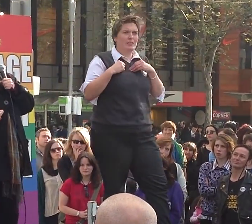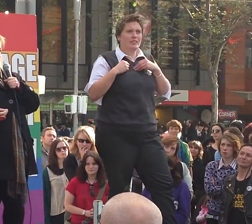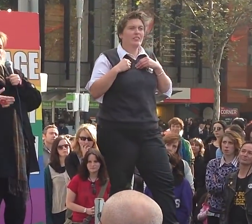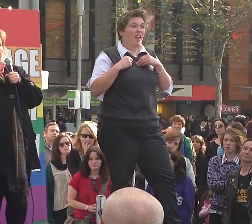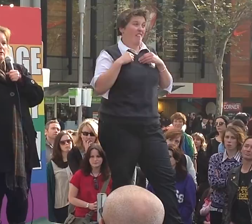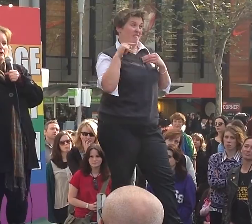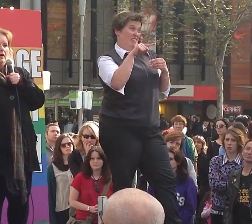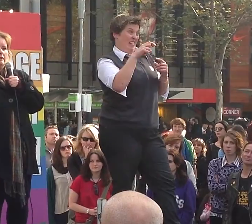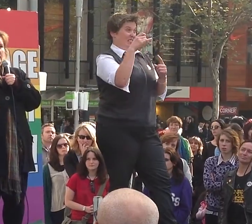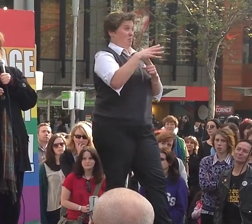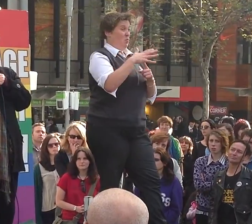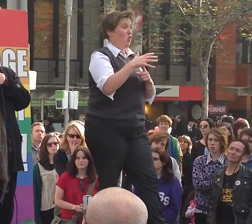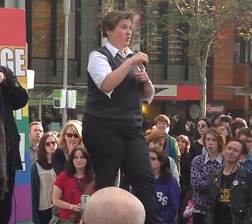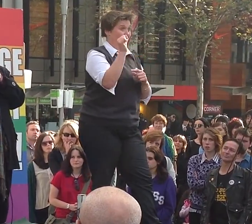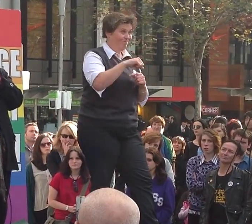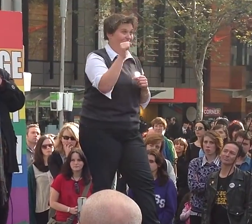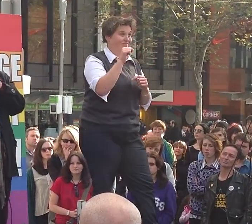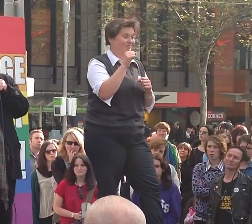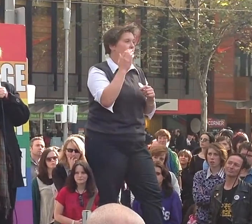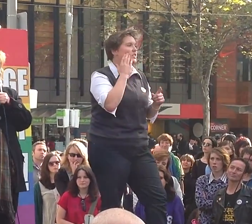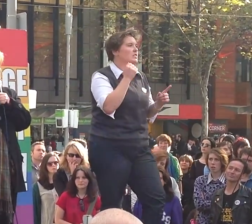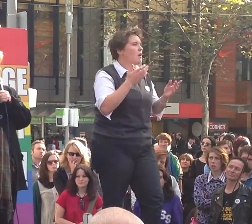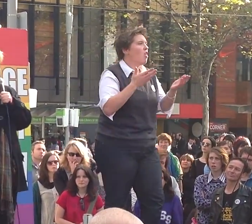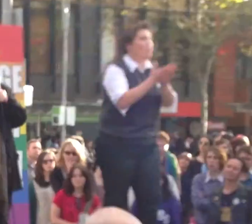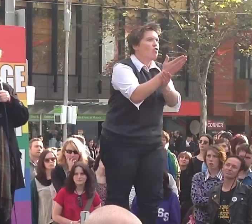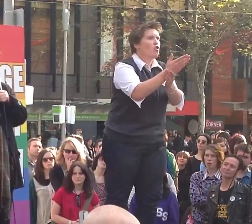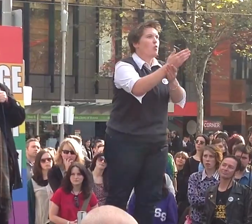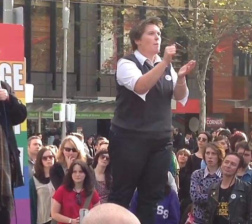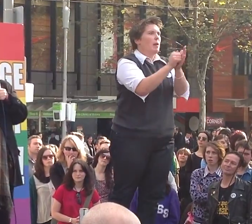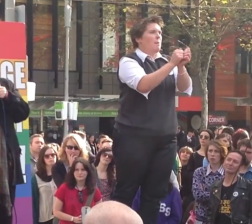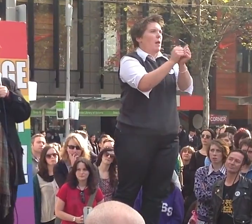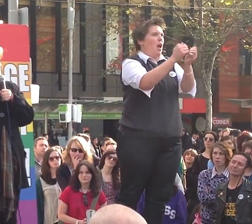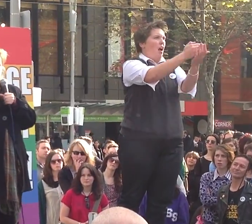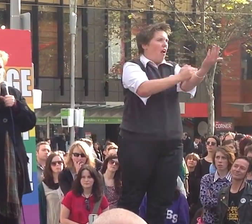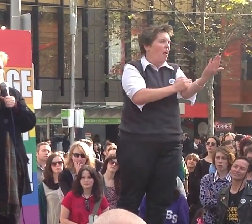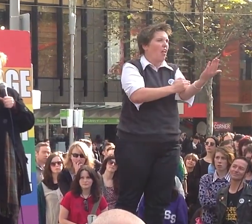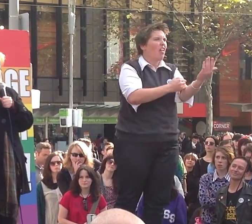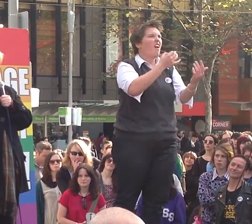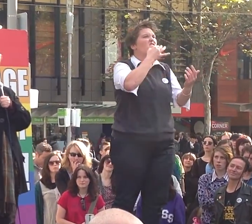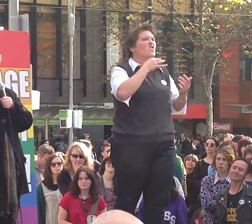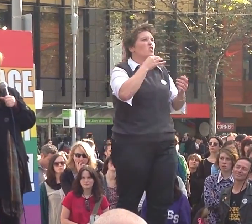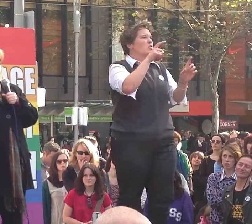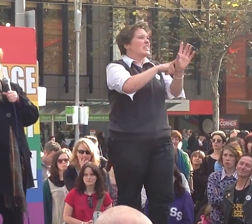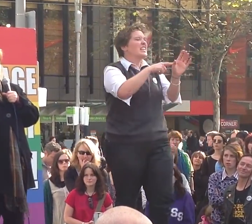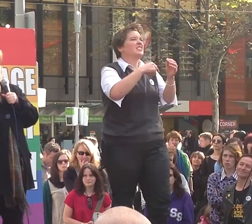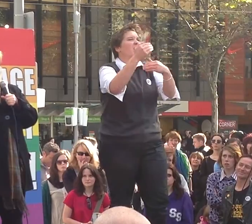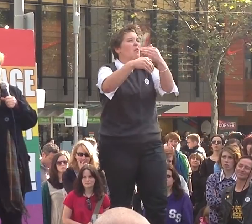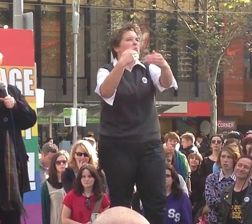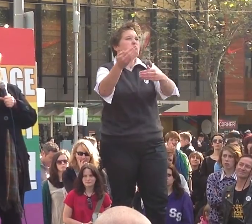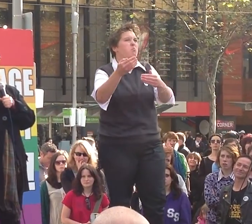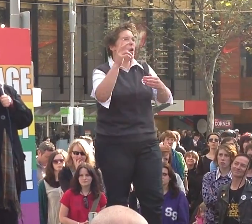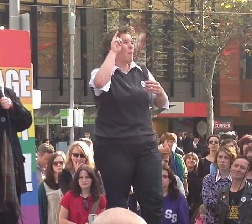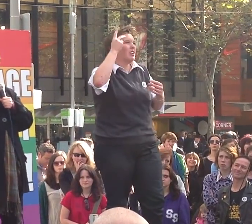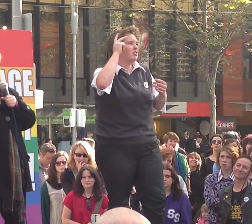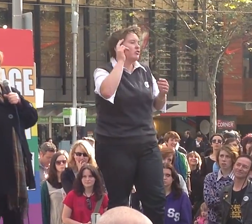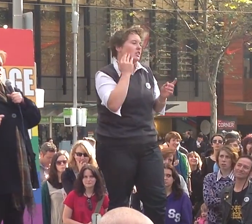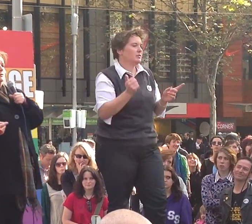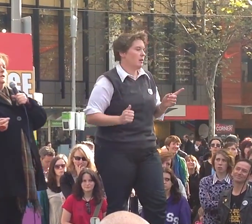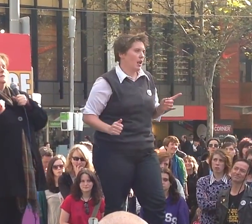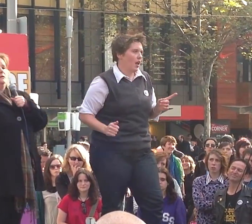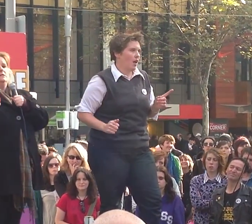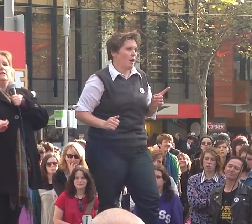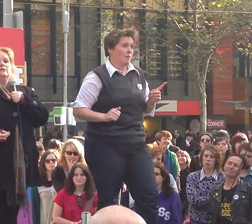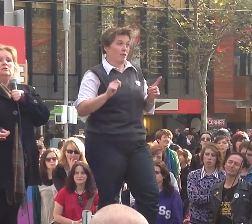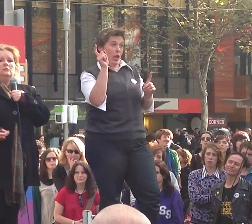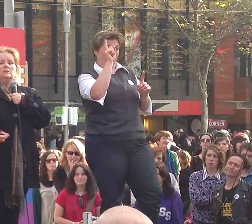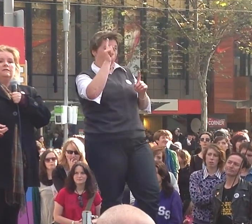what matters. Whether or not it gets through, they'll be gone in a couple of elections' time. But what we have to do